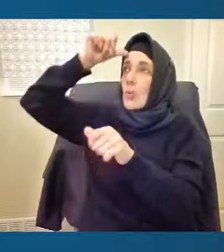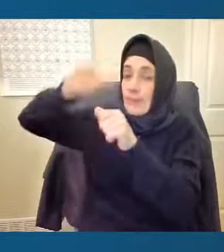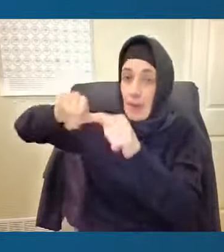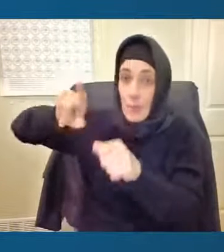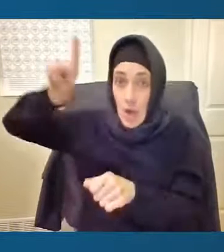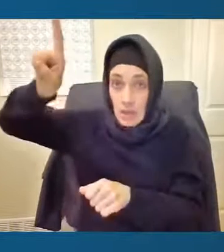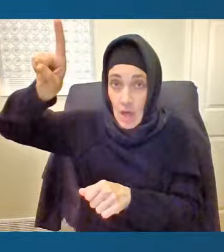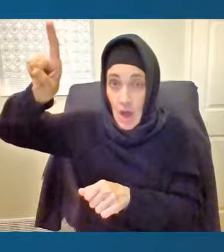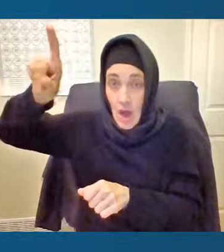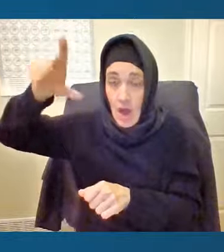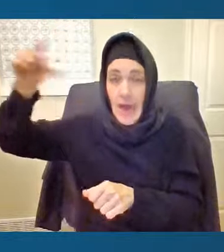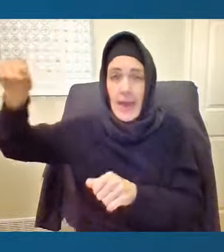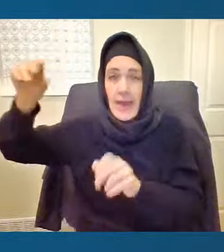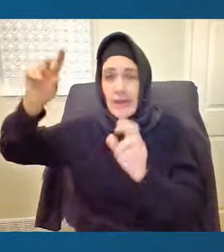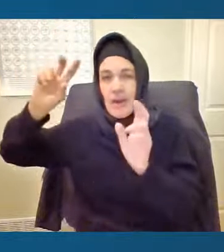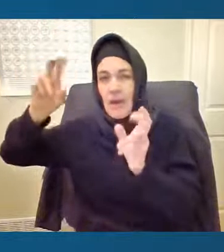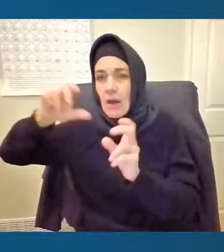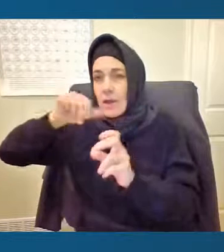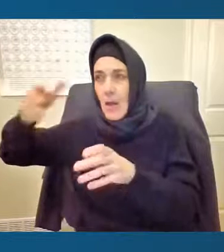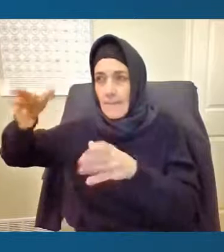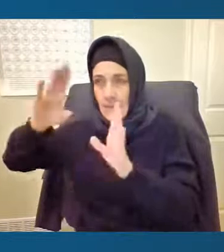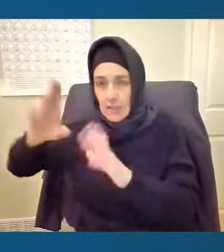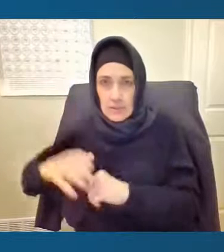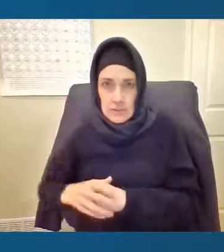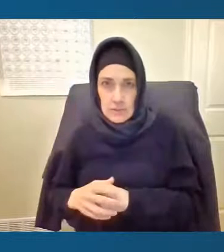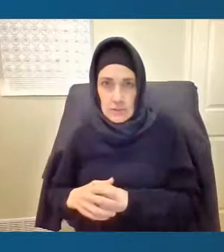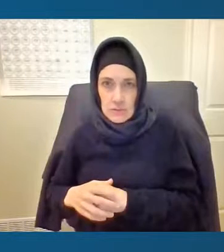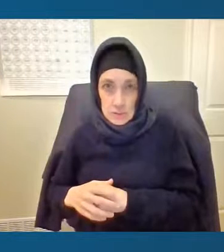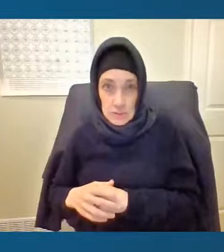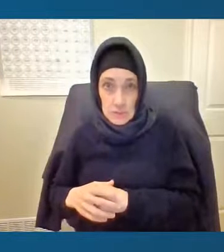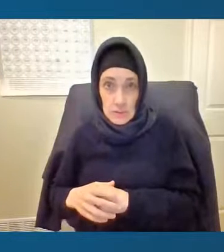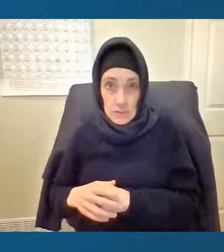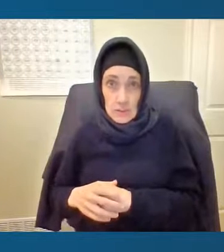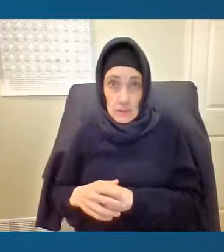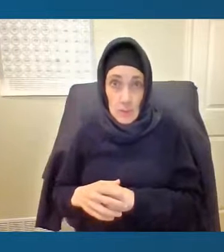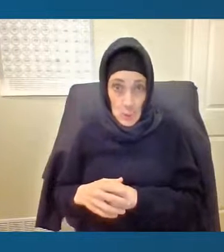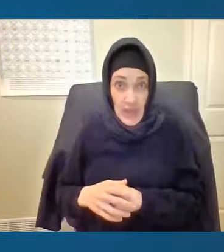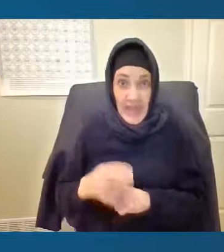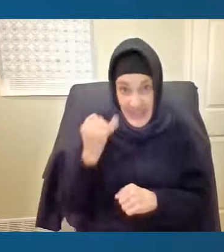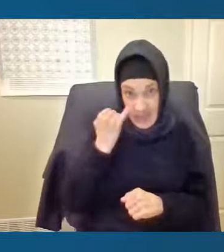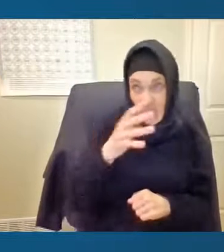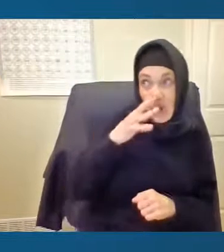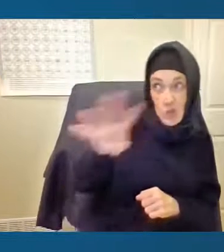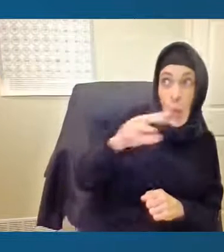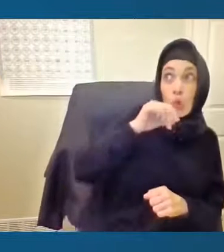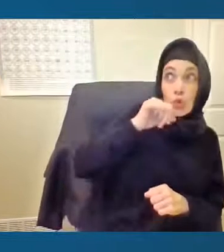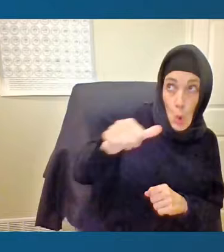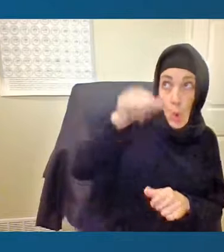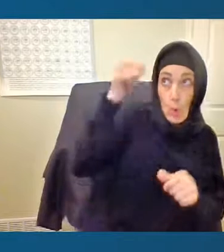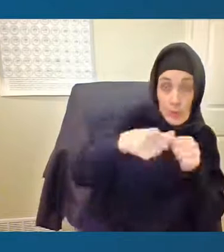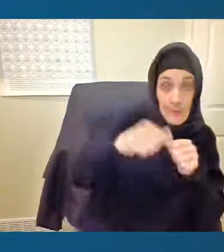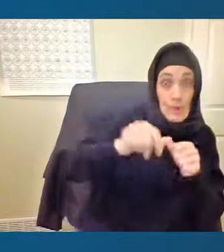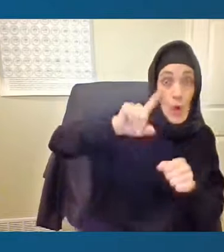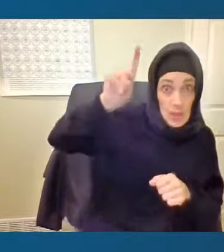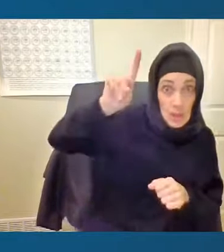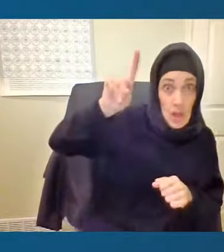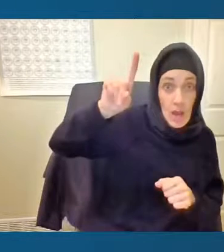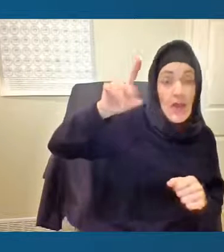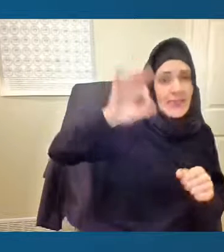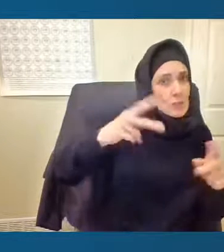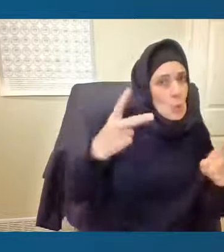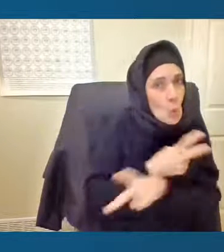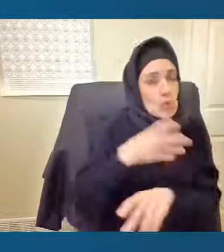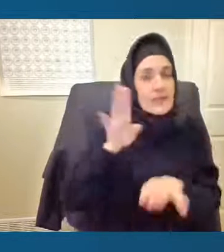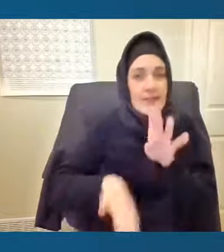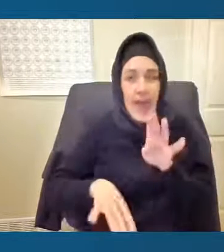No? Snaps? None? Yeah, that was heavy, no? You get it, right? Thank you. There you go. Somebody